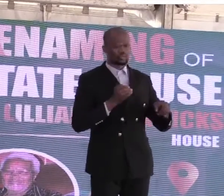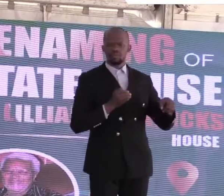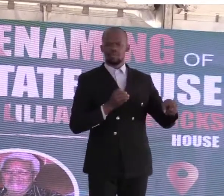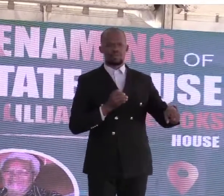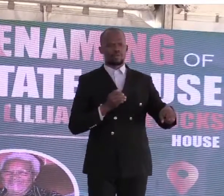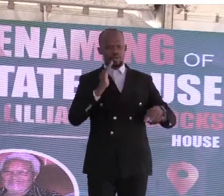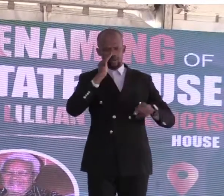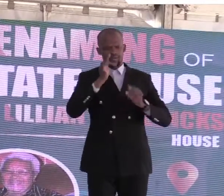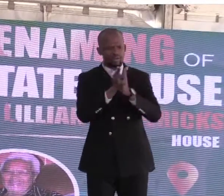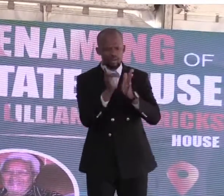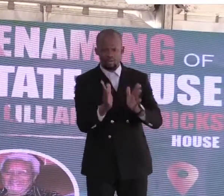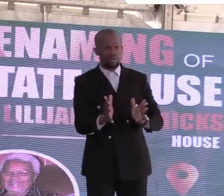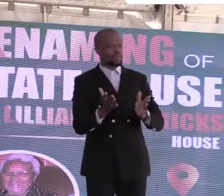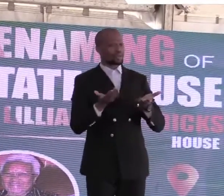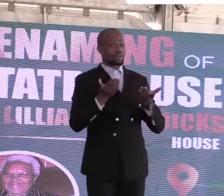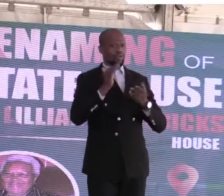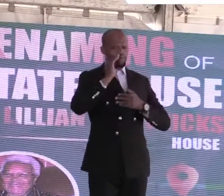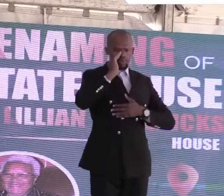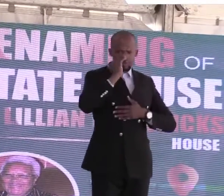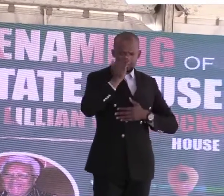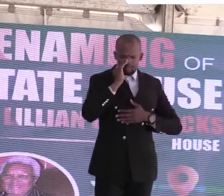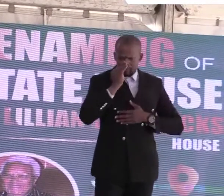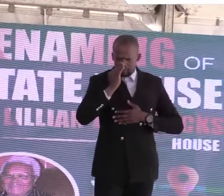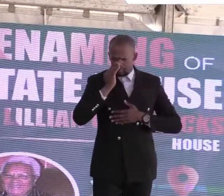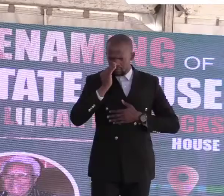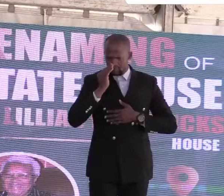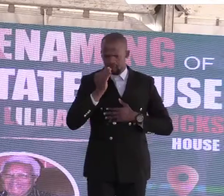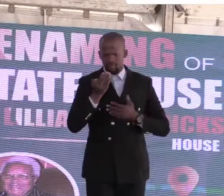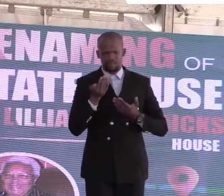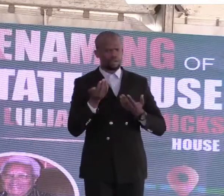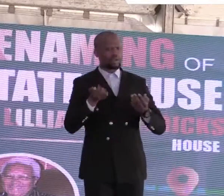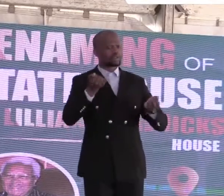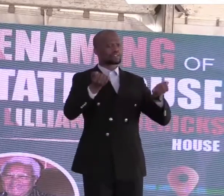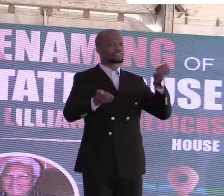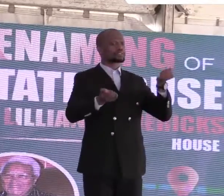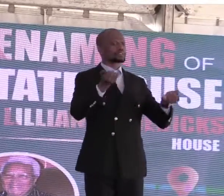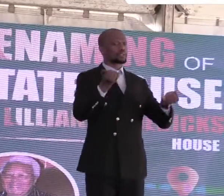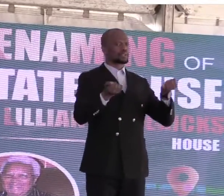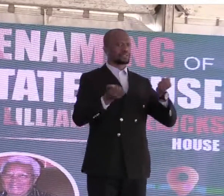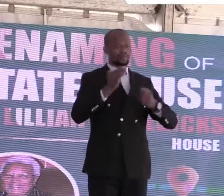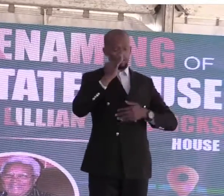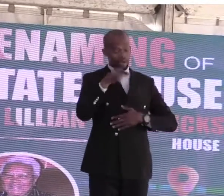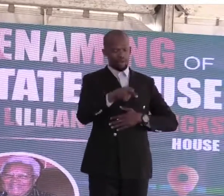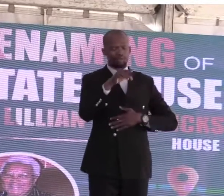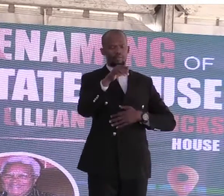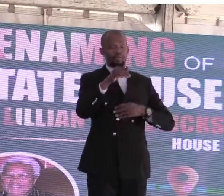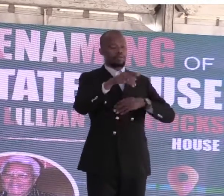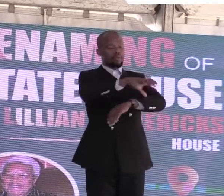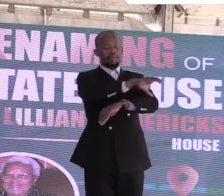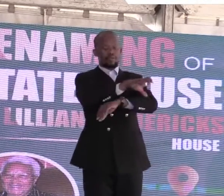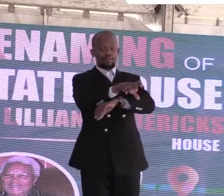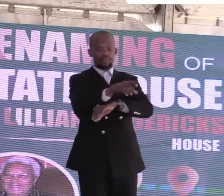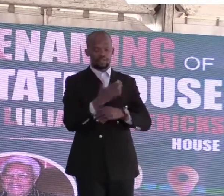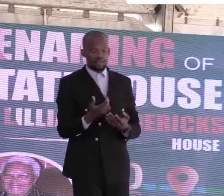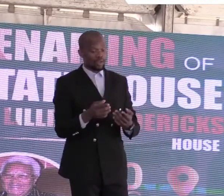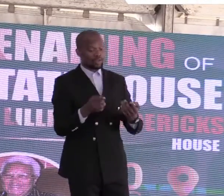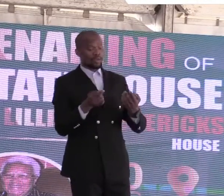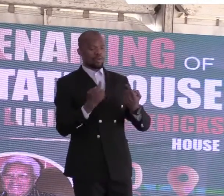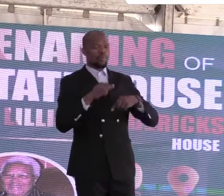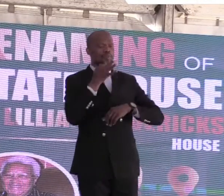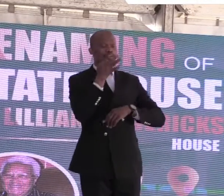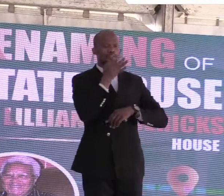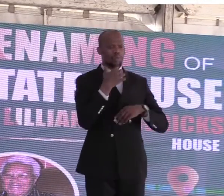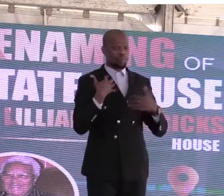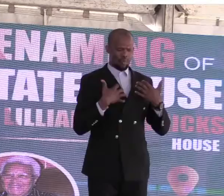a lawyer. We have been robbed a judge as this province. And we are saying you are